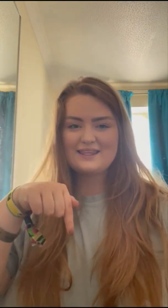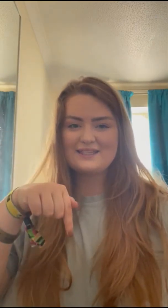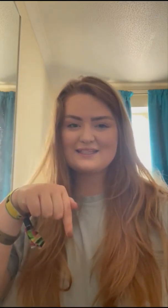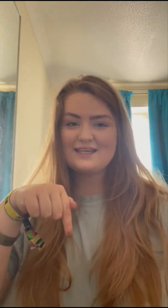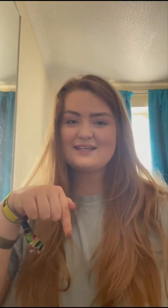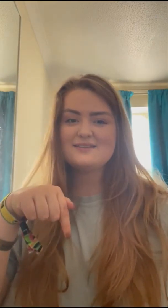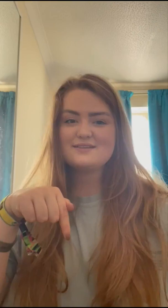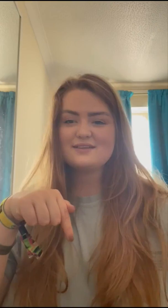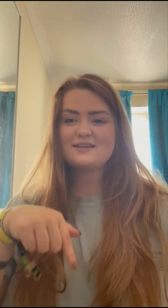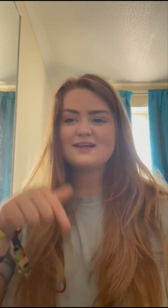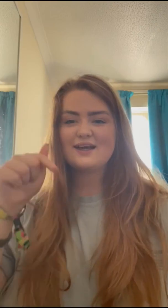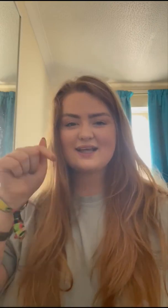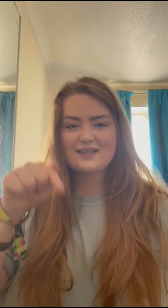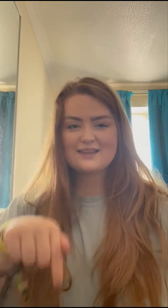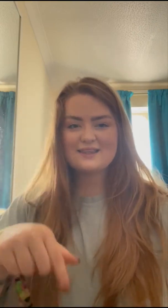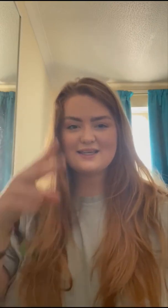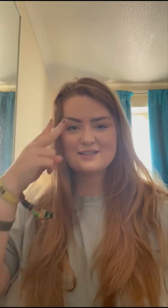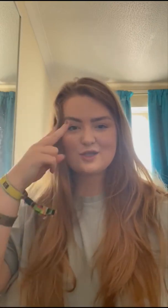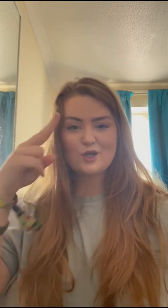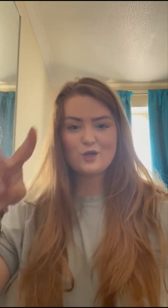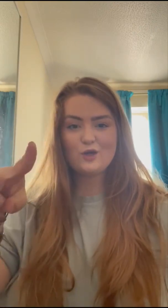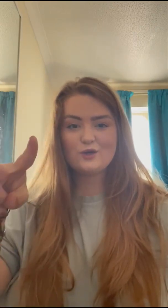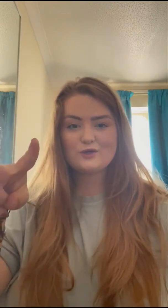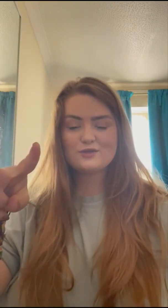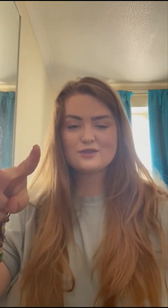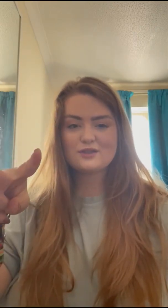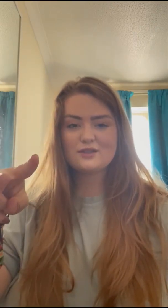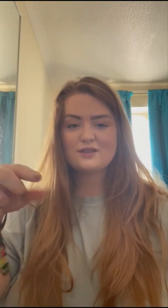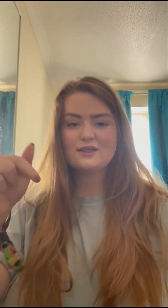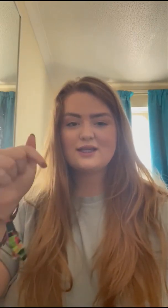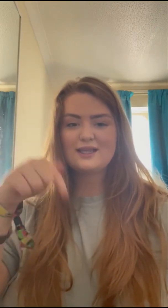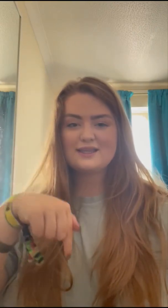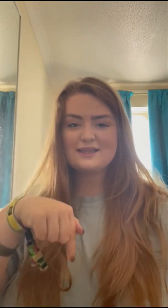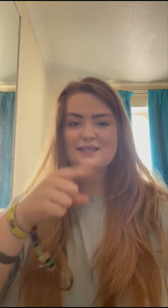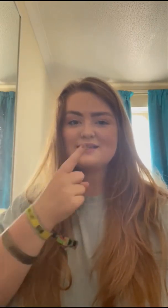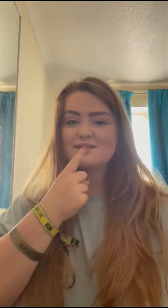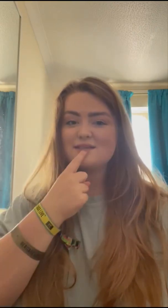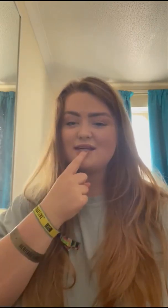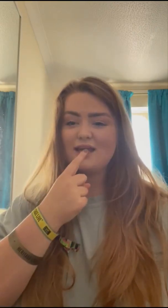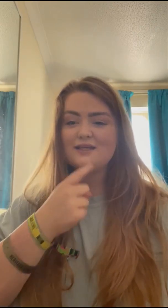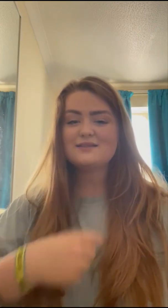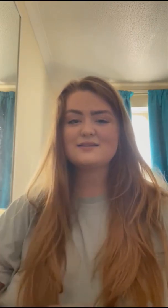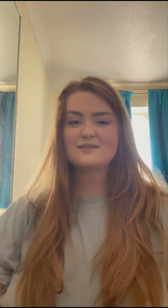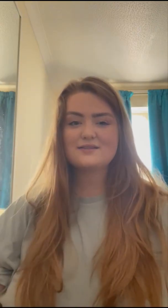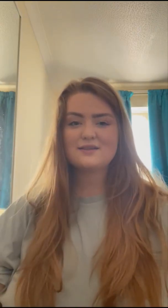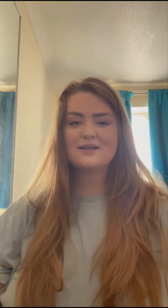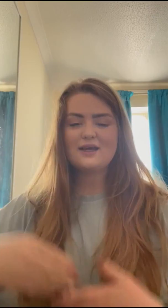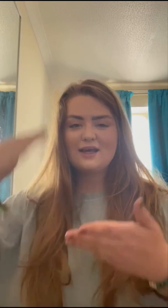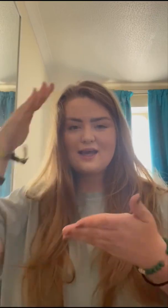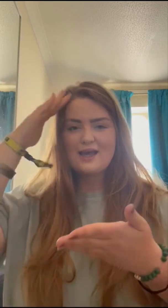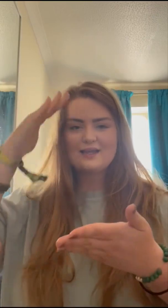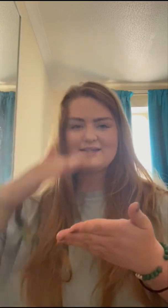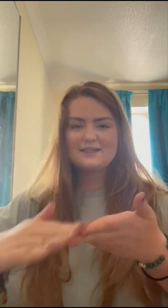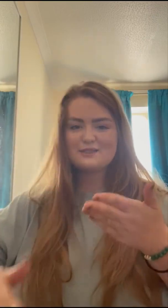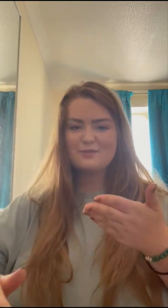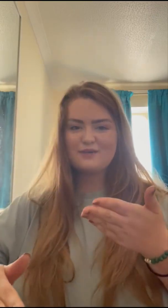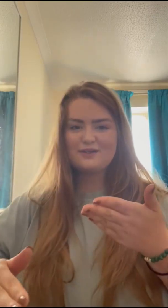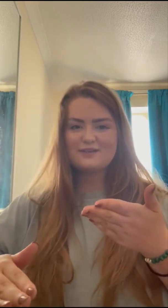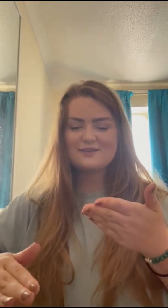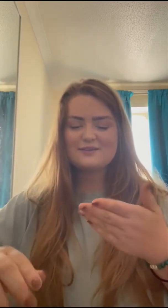This is, this looks, this tastes, and experience.